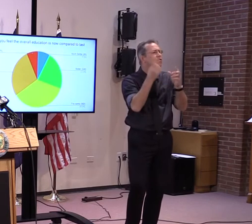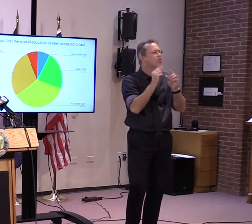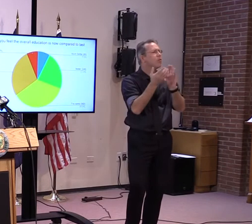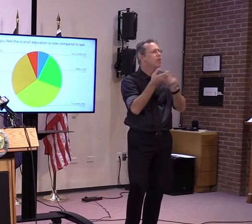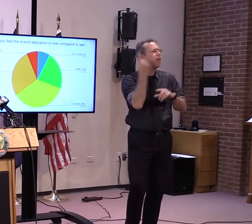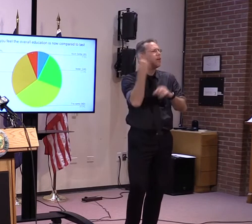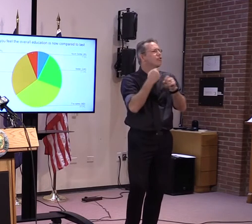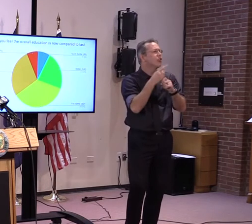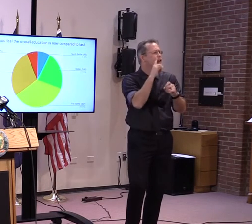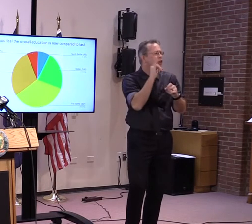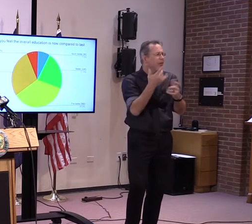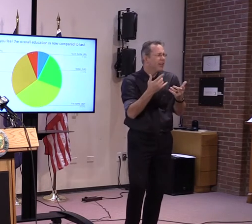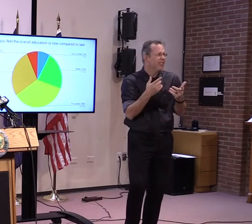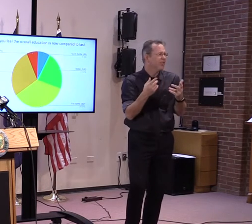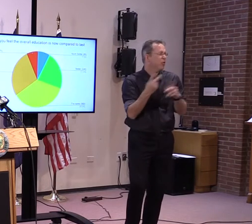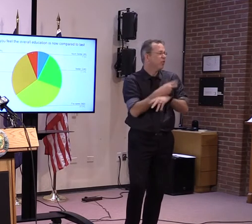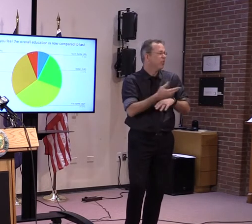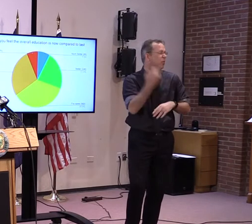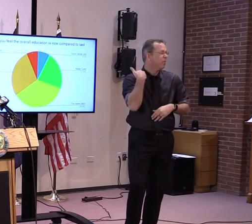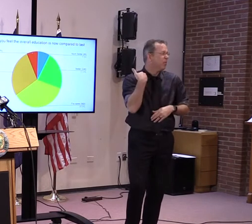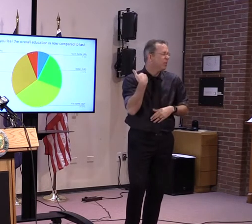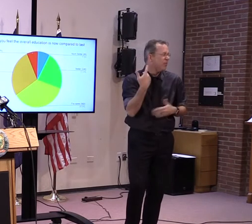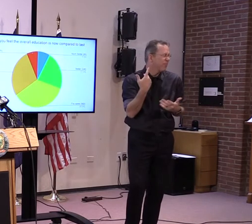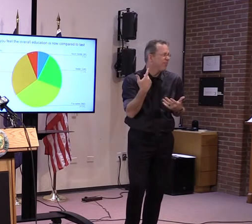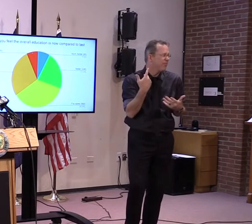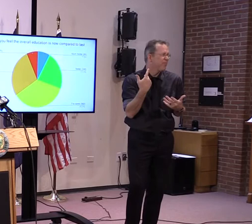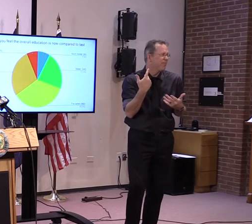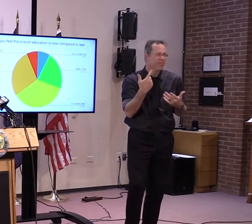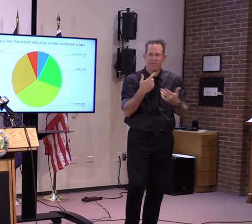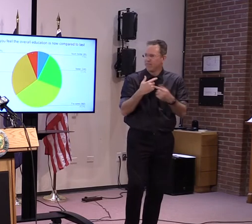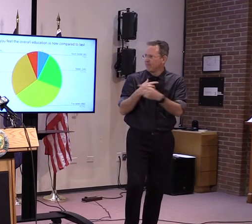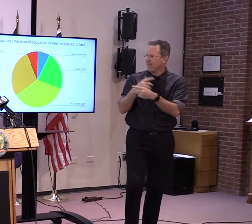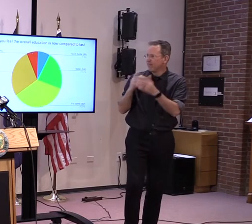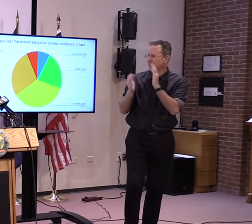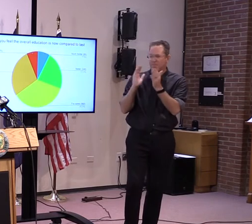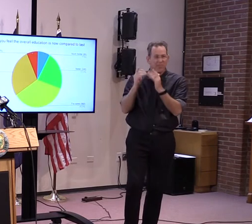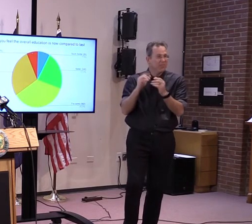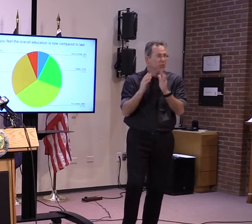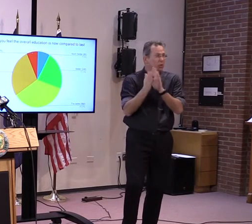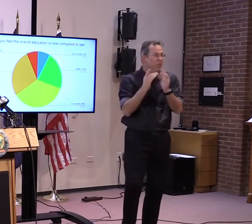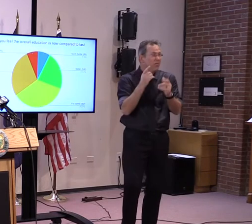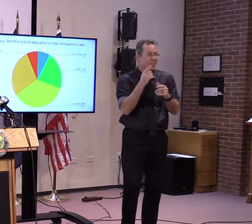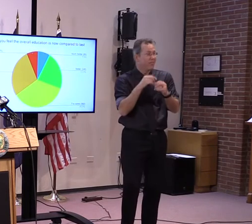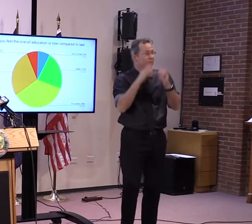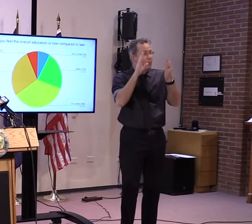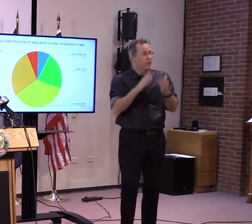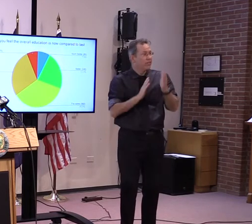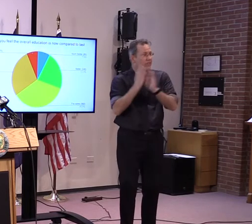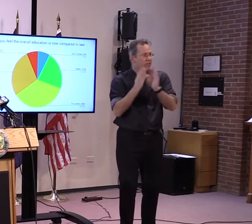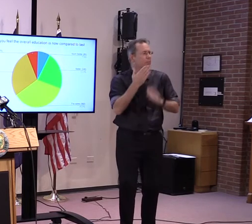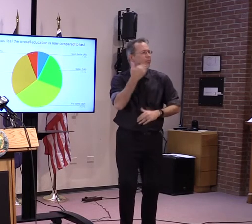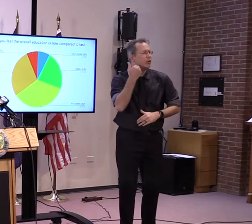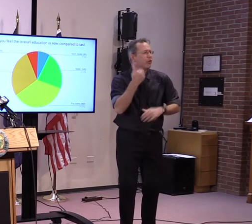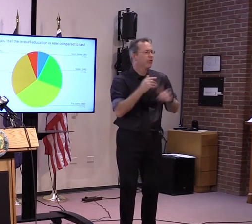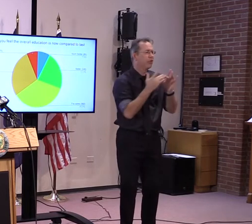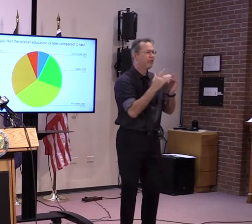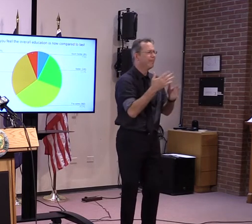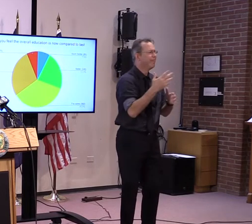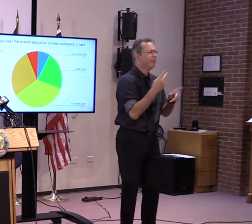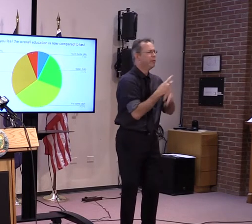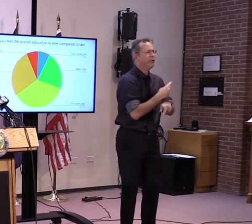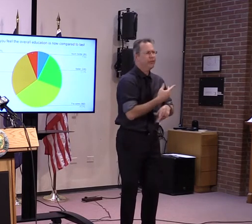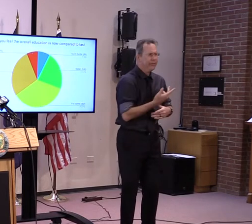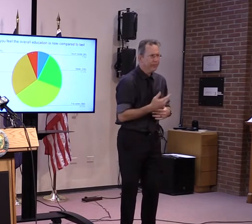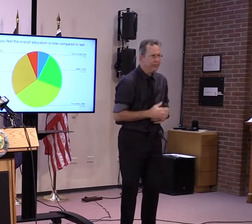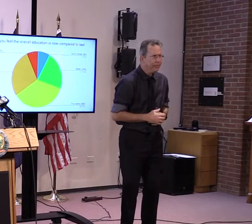last fall learning, which is in person. We did not have this issue of having to go home and learn. Or it's the same, nothing